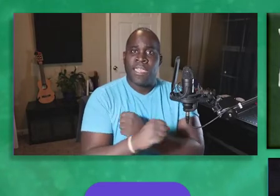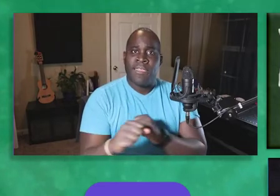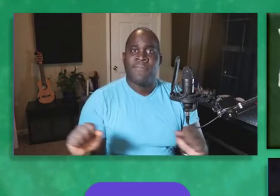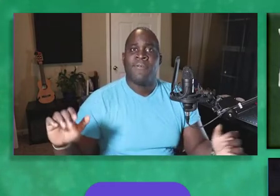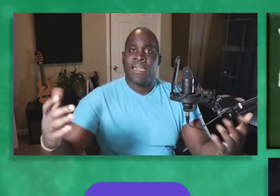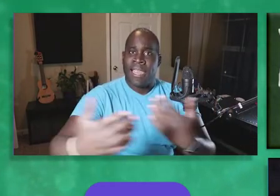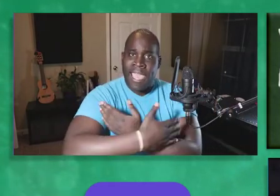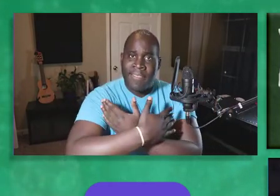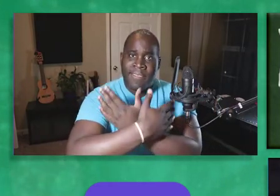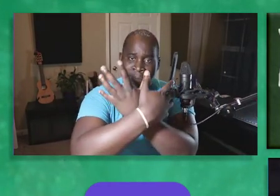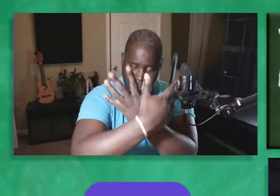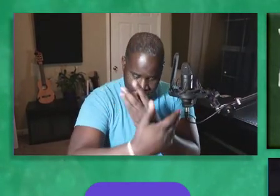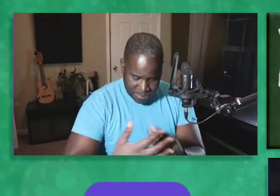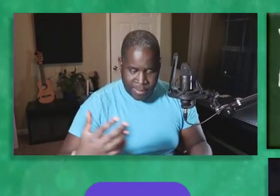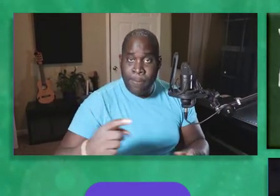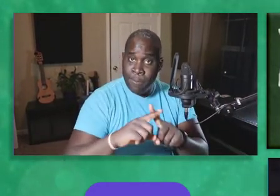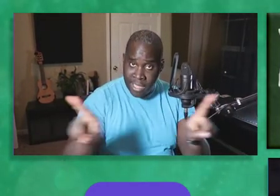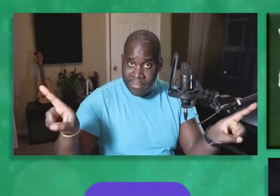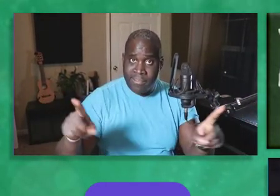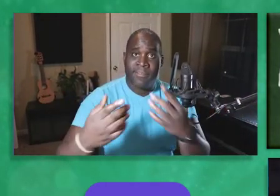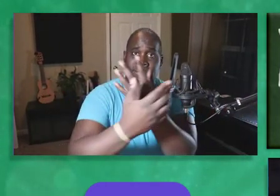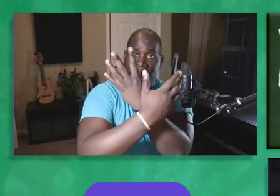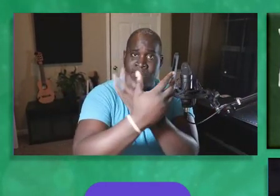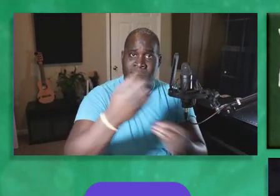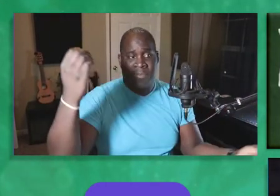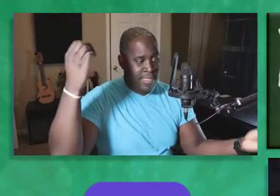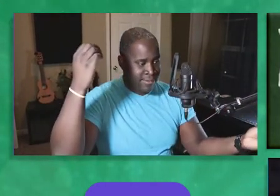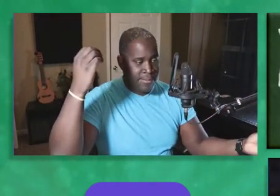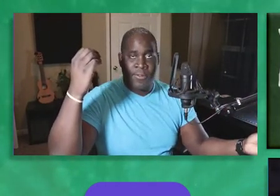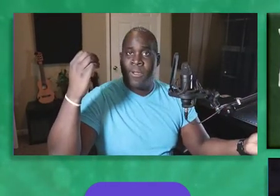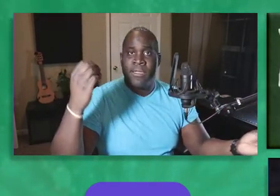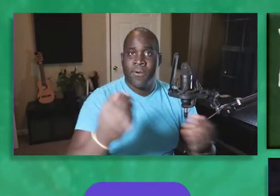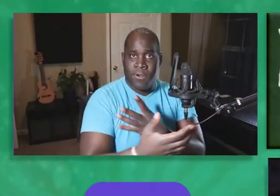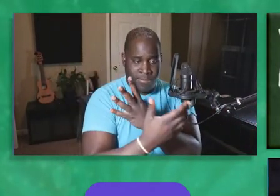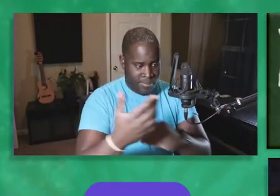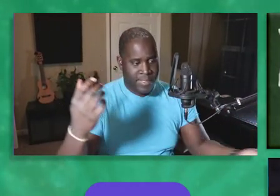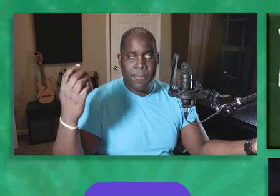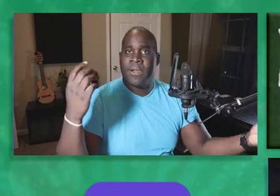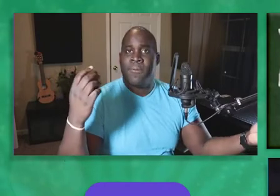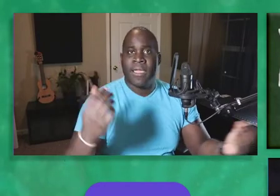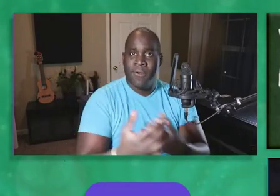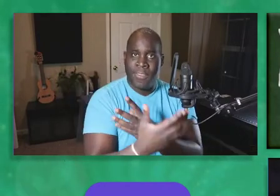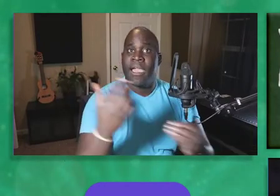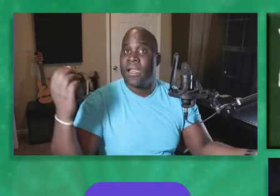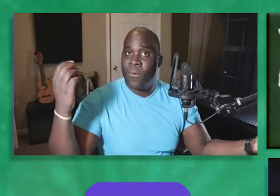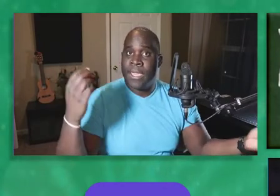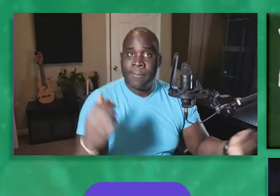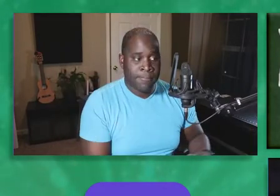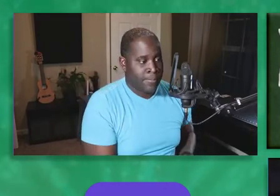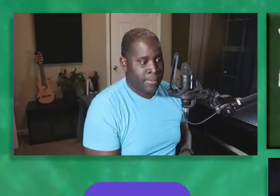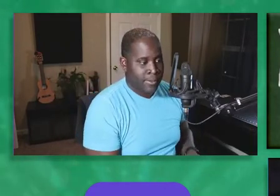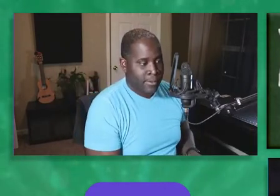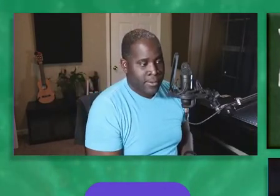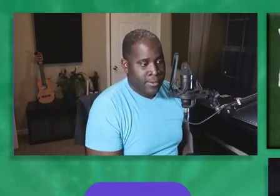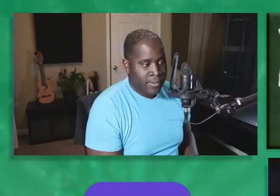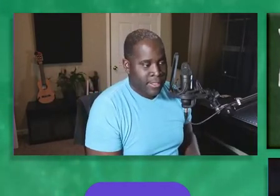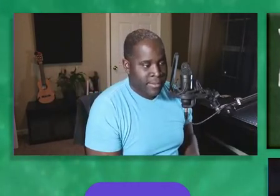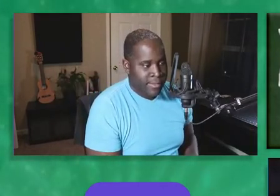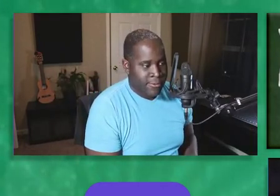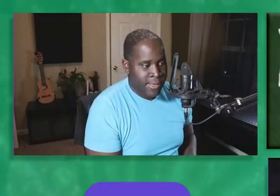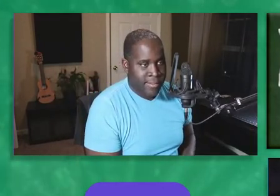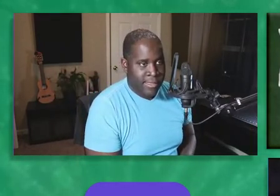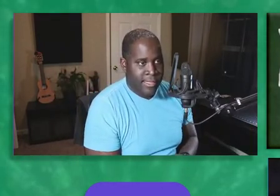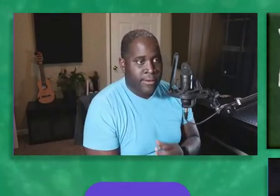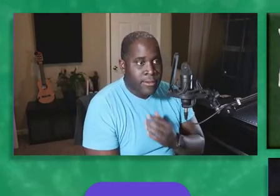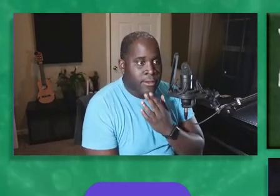were safe, and I had them, but they slipped away, or they went away, or they got away. Let's